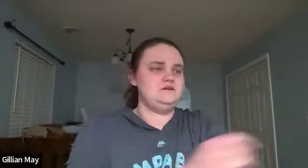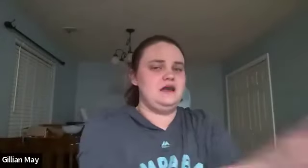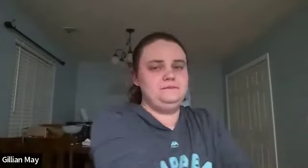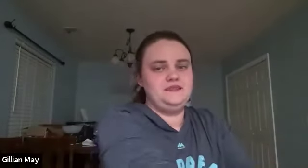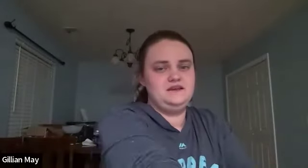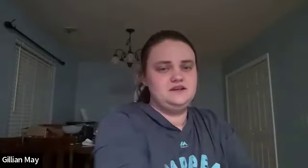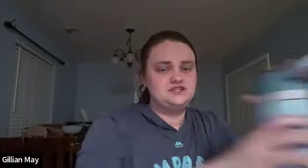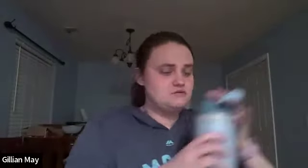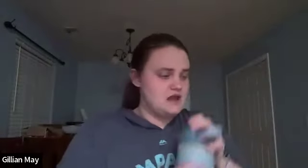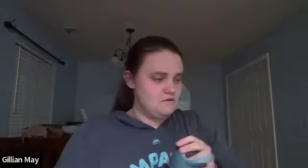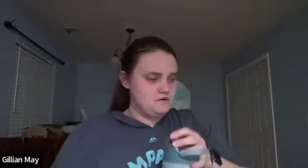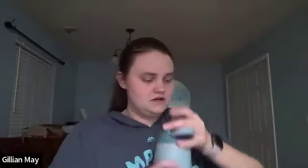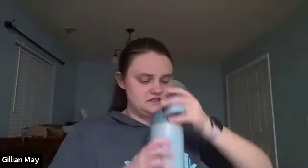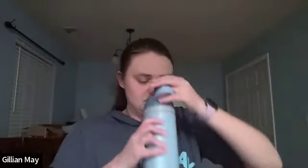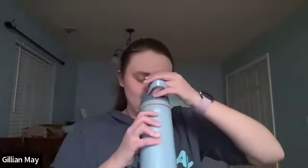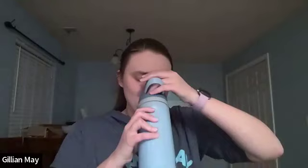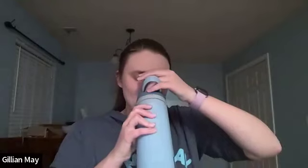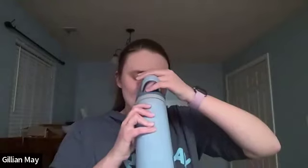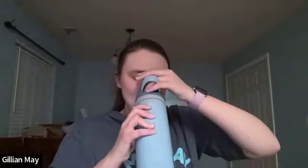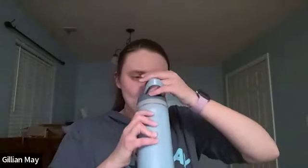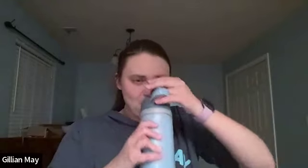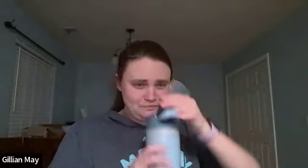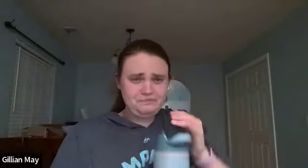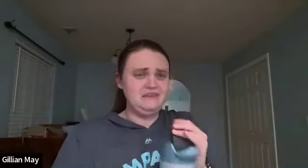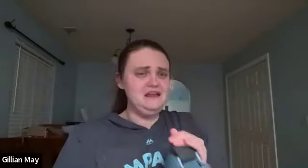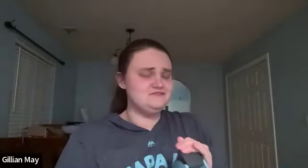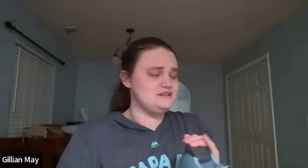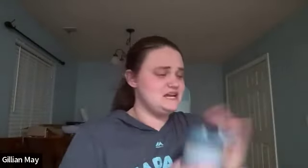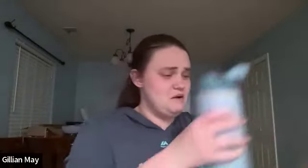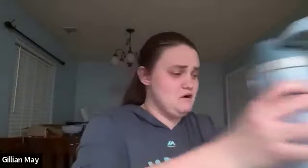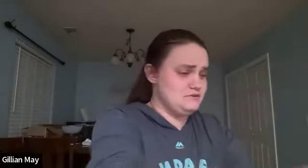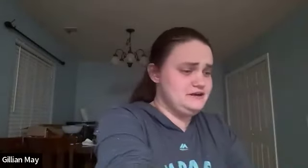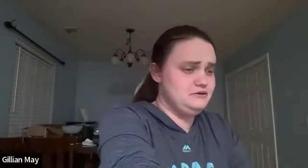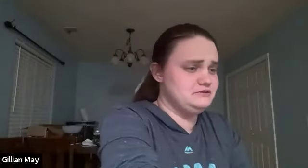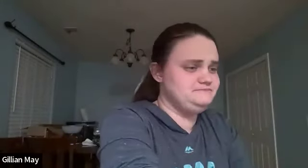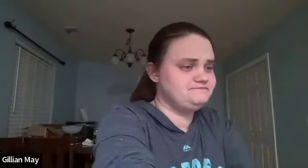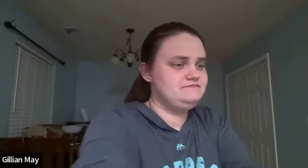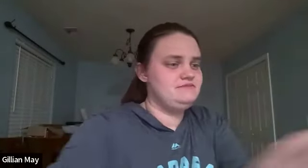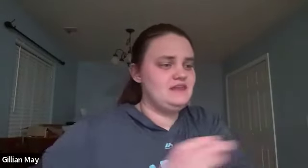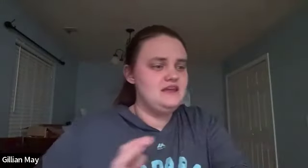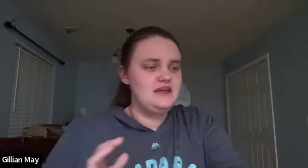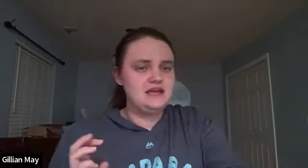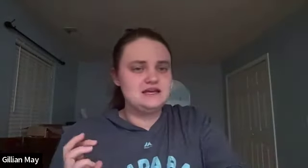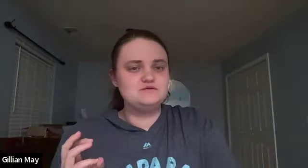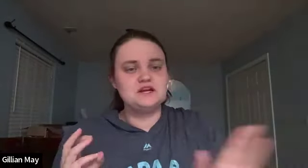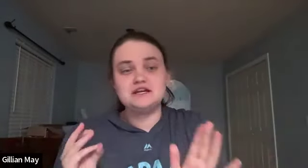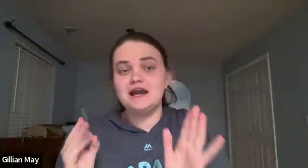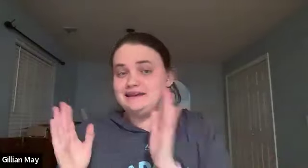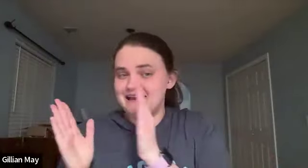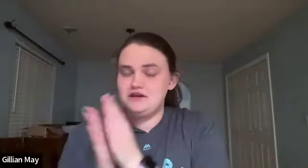Okay. So now what we're going to do, after I take my water break, is we're gonna, I know